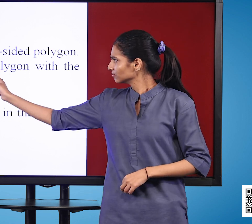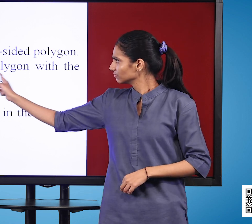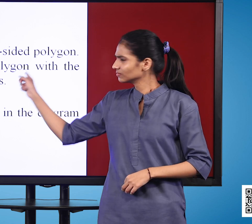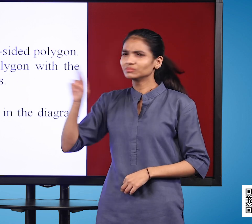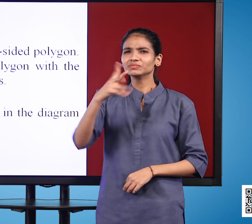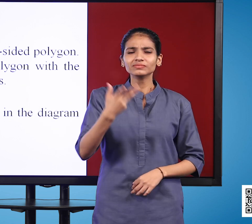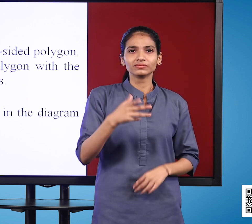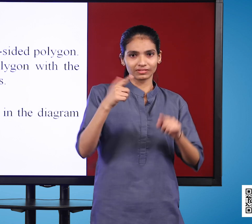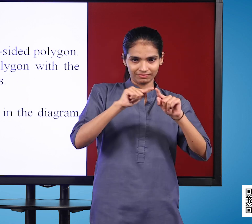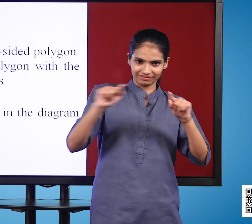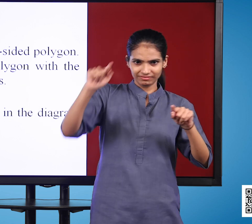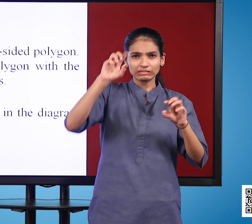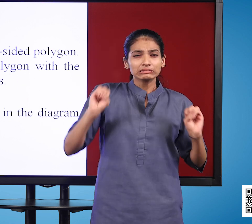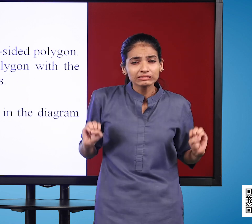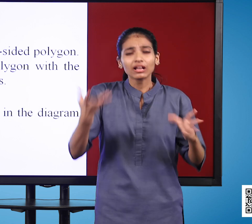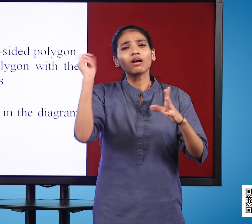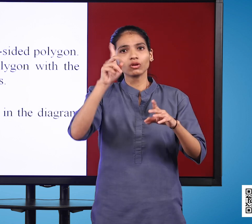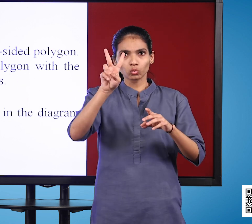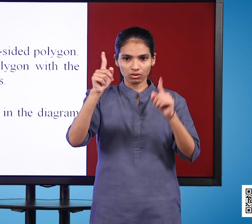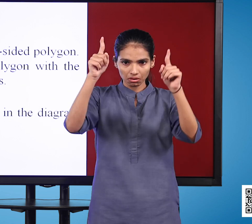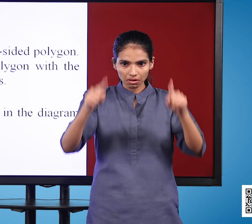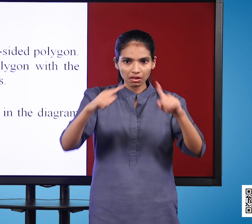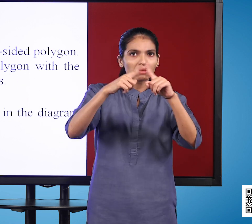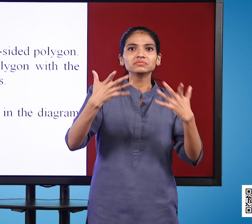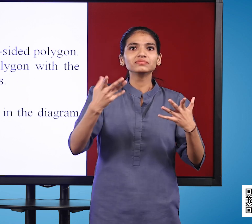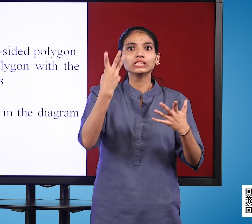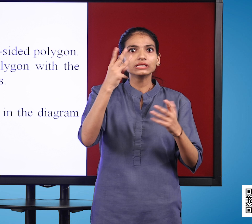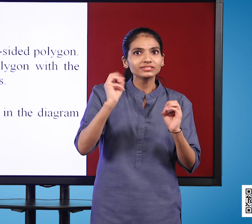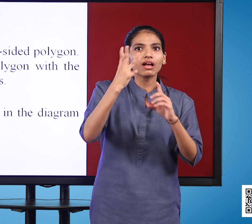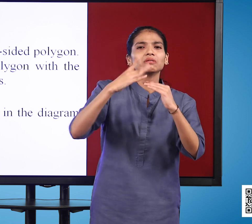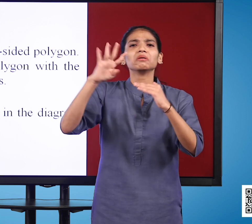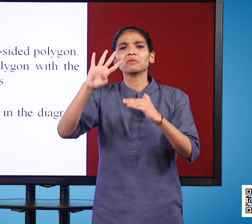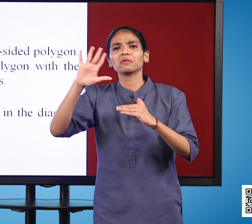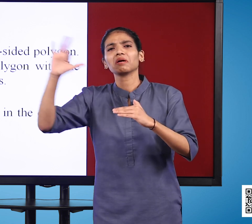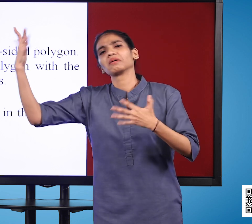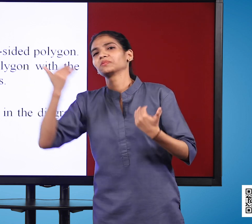In fact, it is the polygon with the least number of sides.